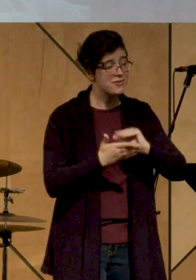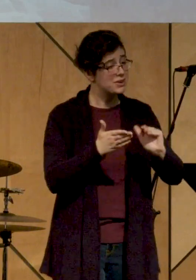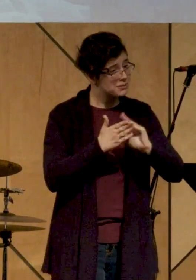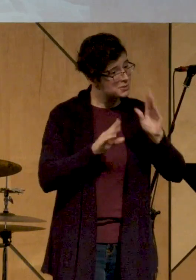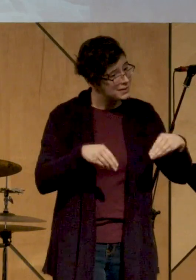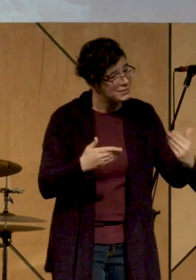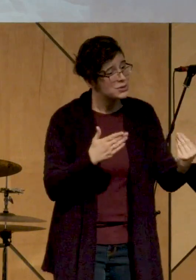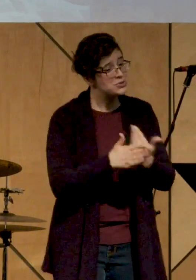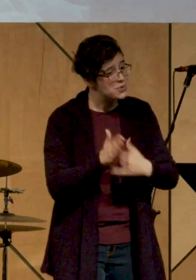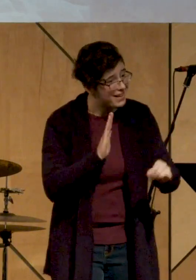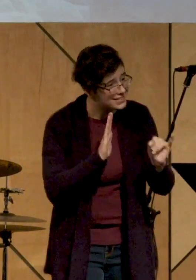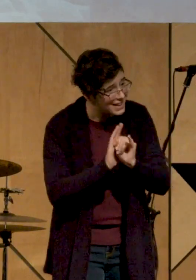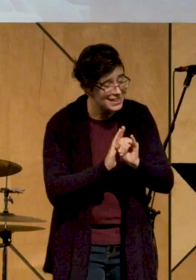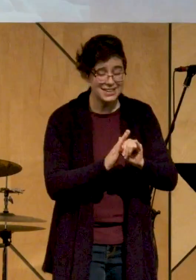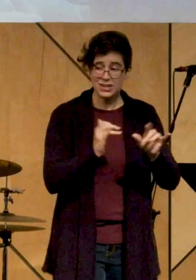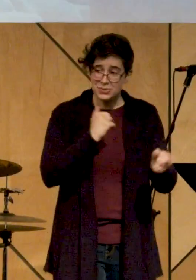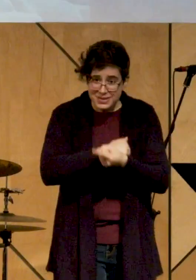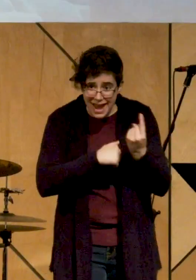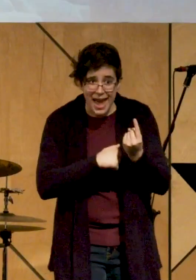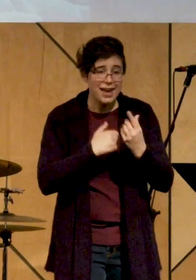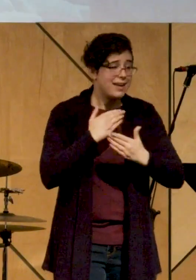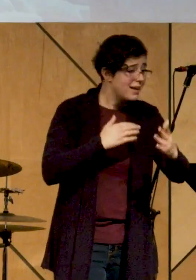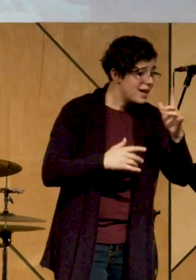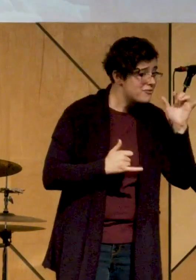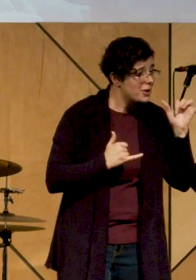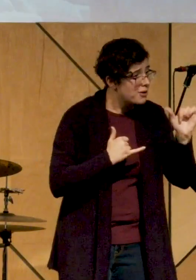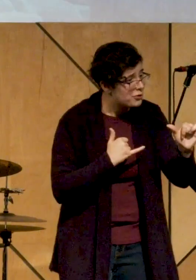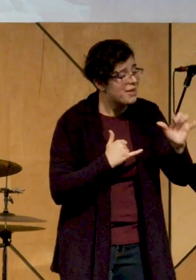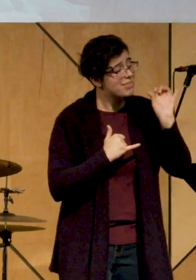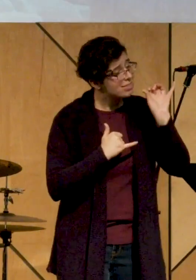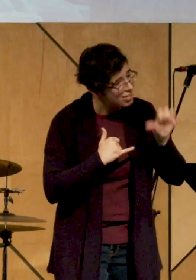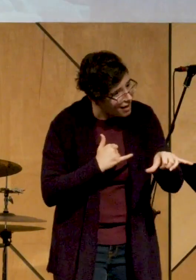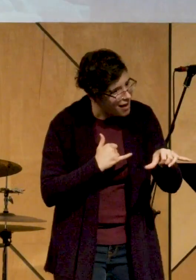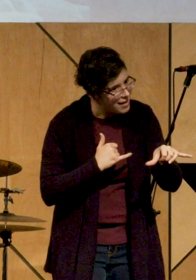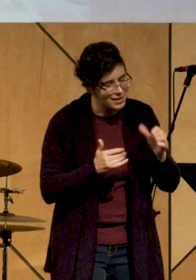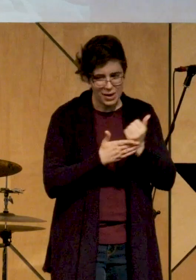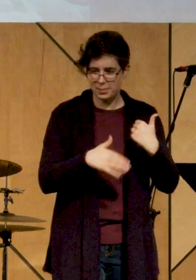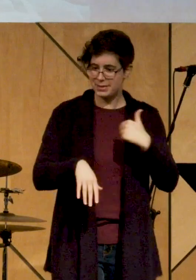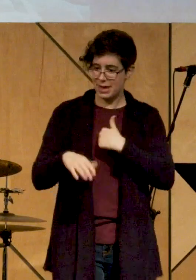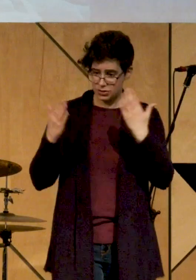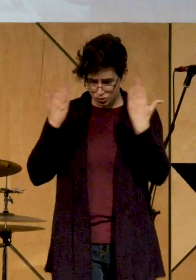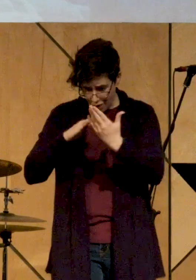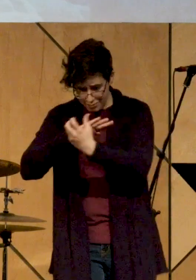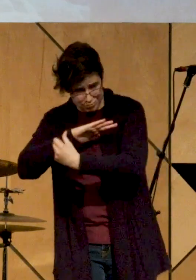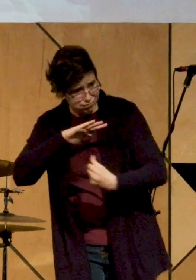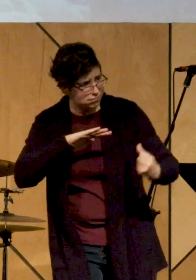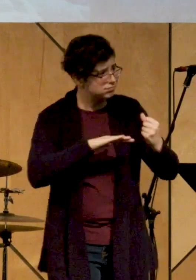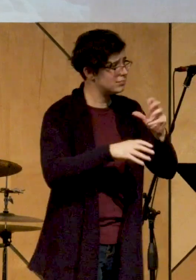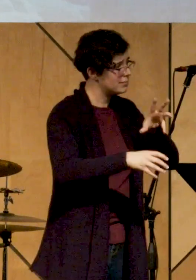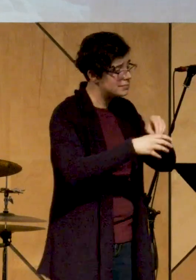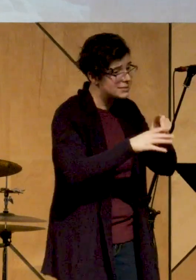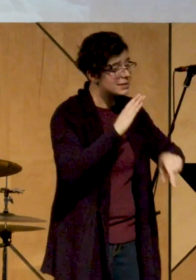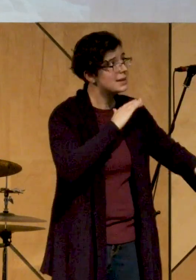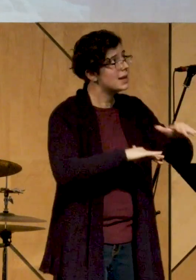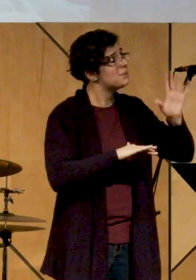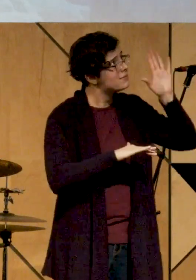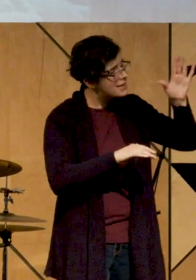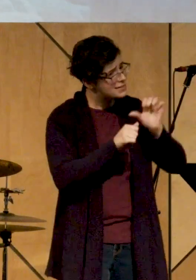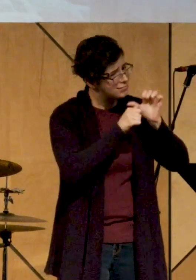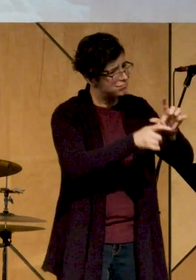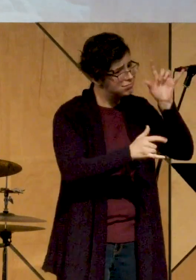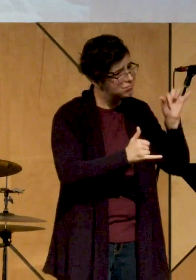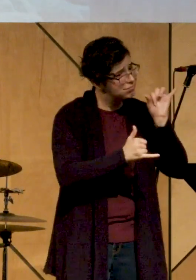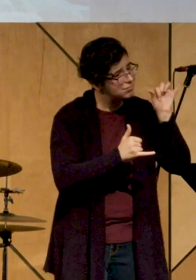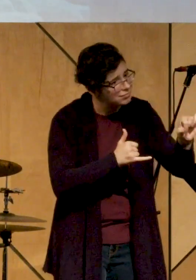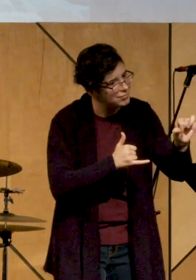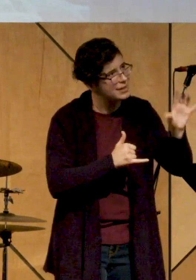give us a new identity today and forever. It is what can transfer us out of this kingdom of darkness into the kingdom